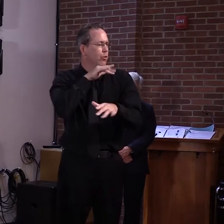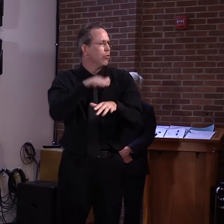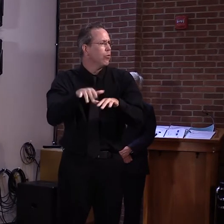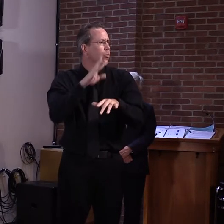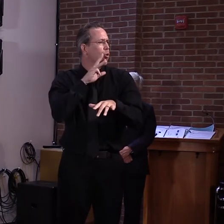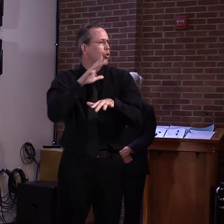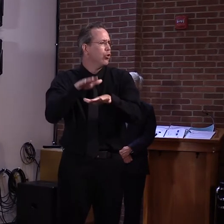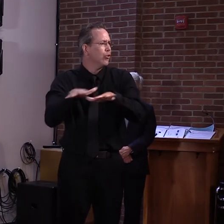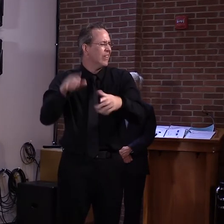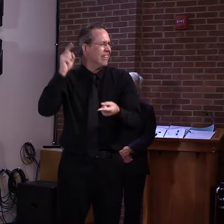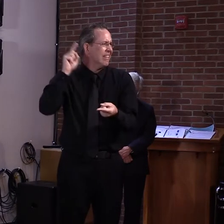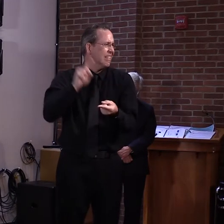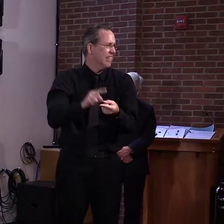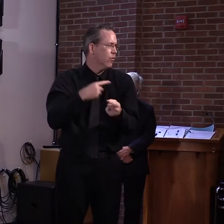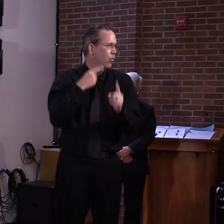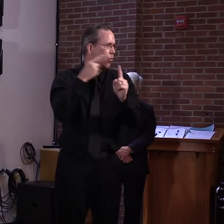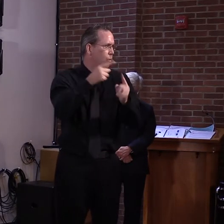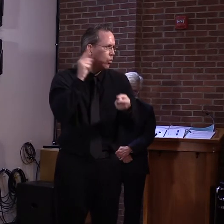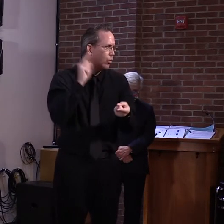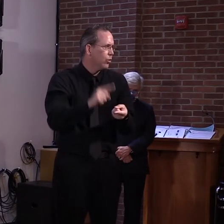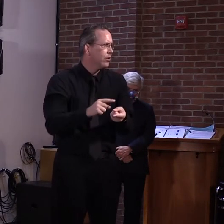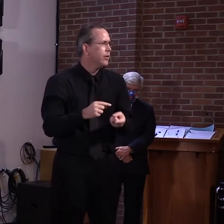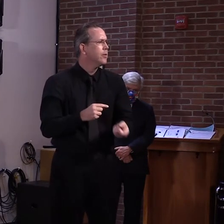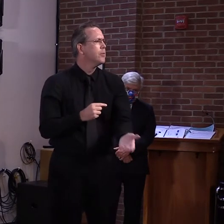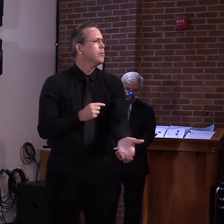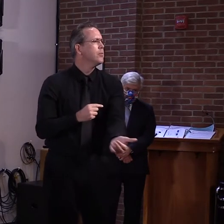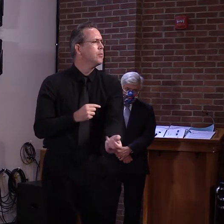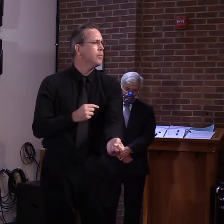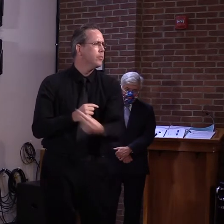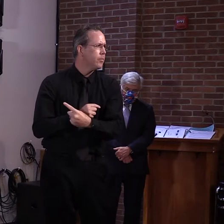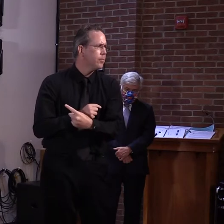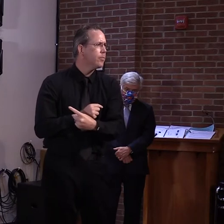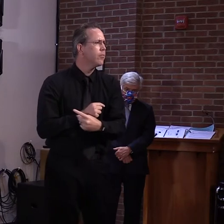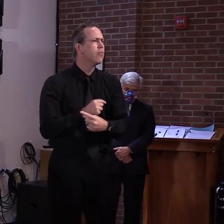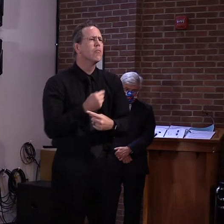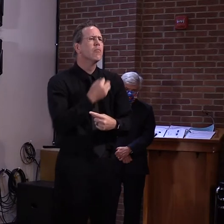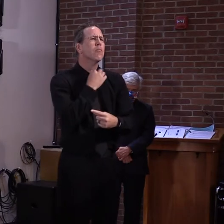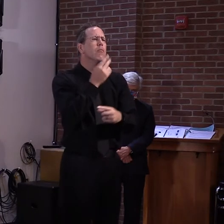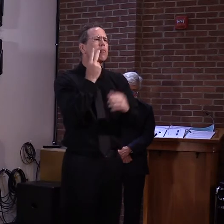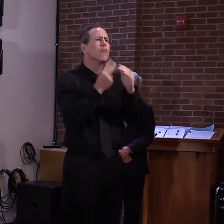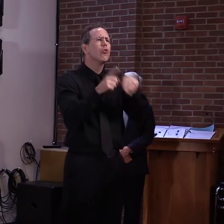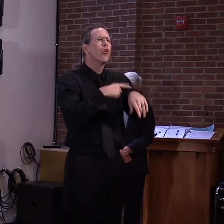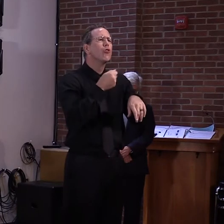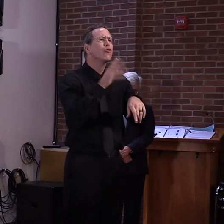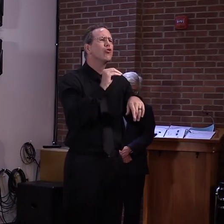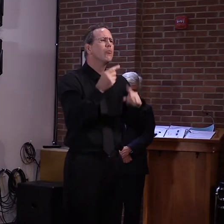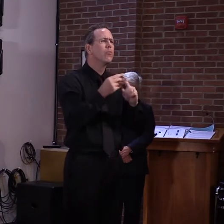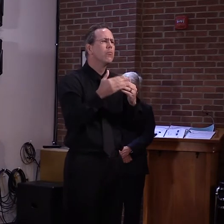us a little bit more about those long-term control programs to control the sewer runoff?